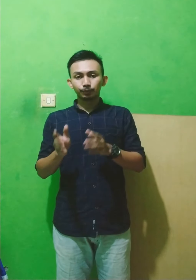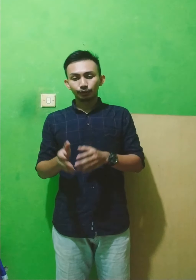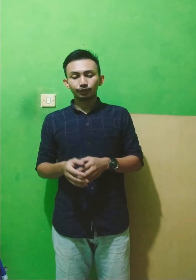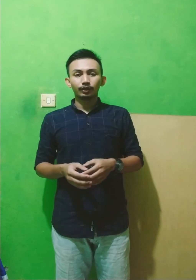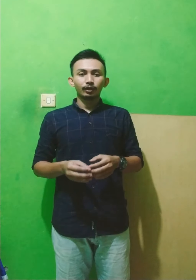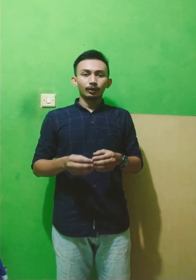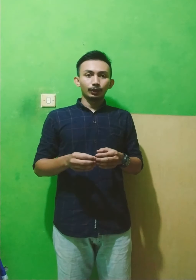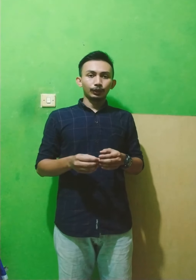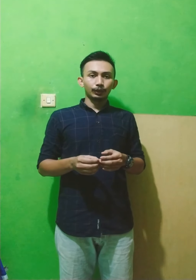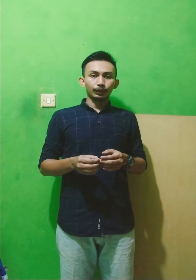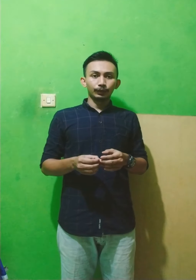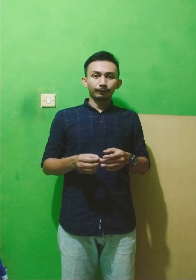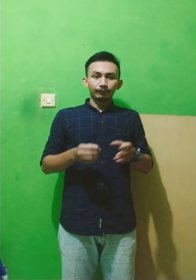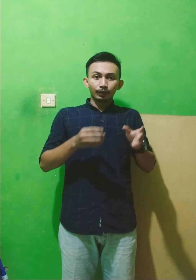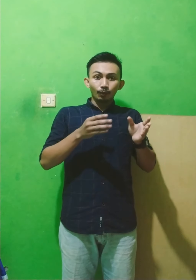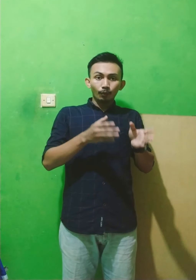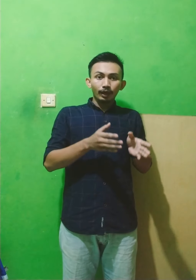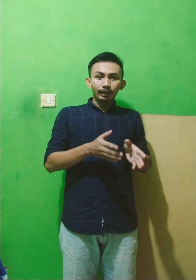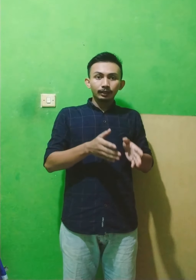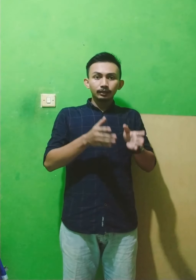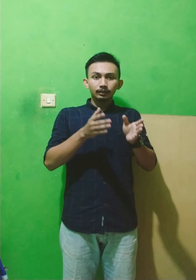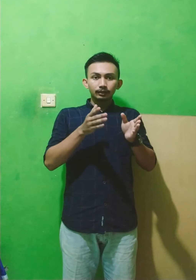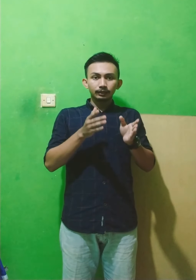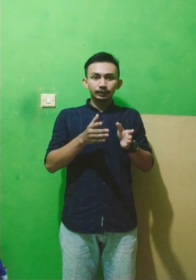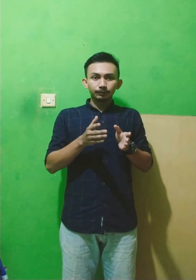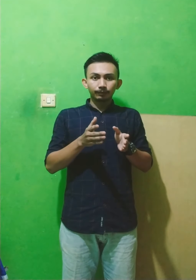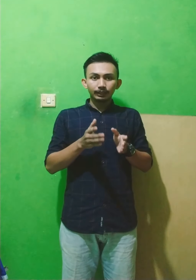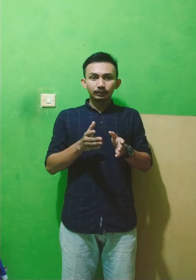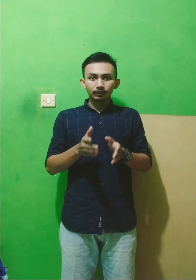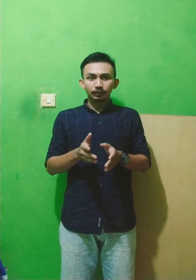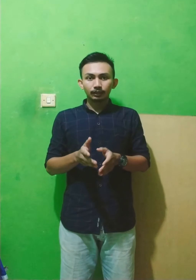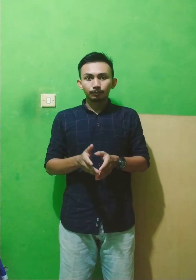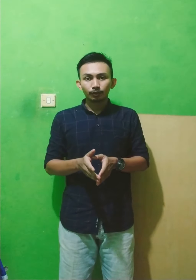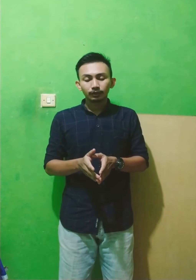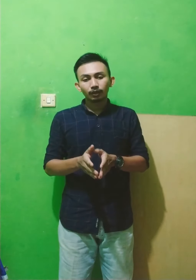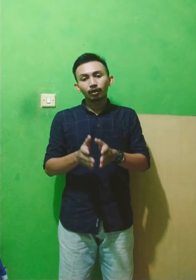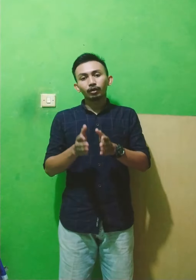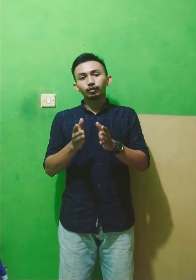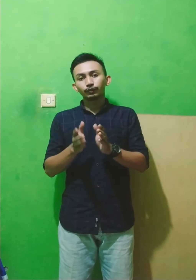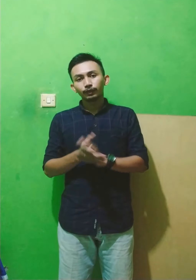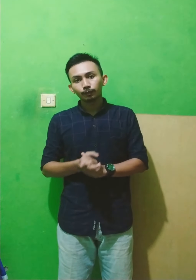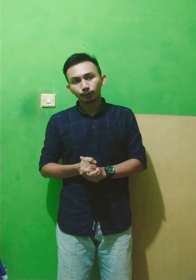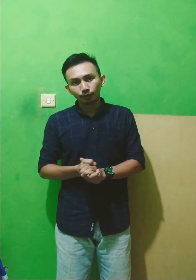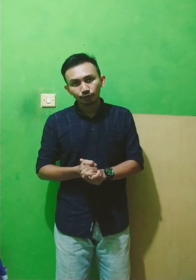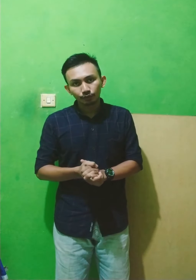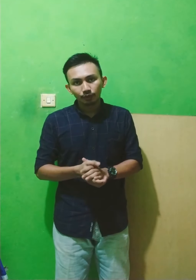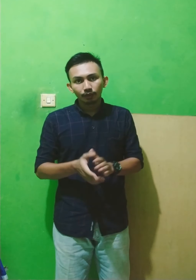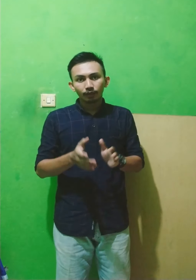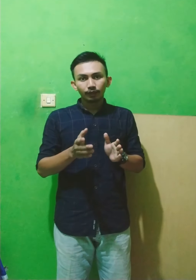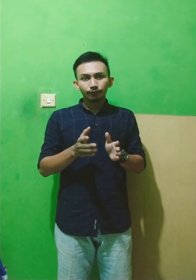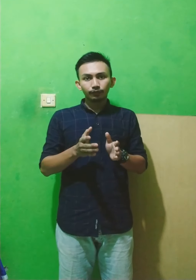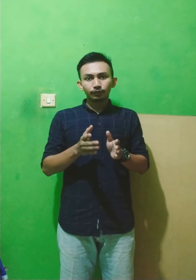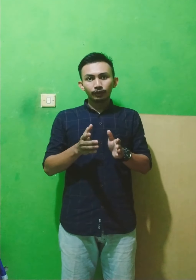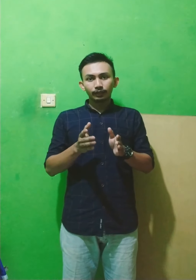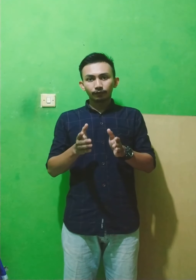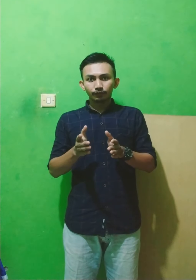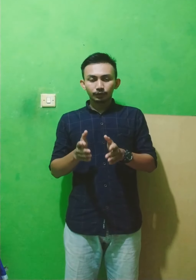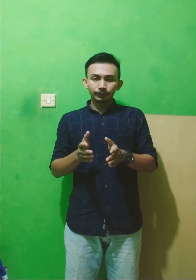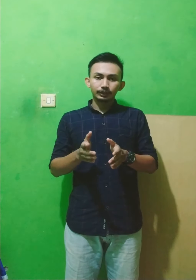speech. Uh, while this may sound unimportant or superfluous, if you do end of your speech